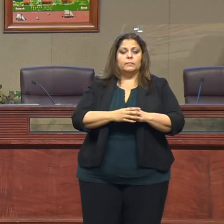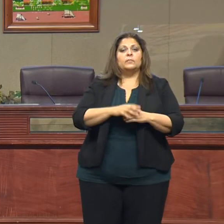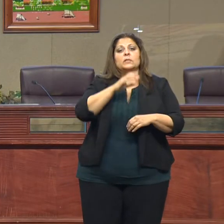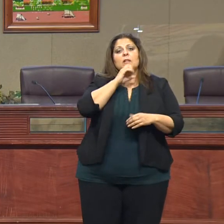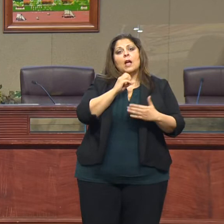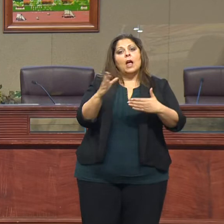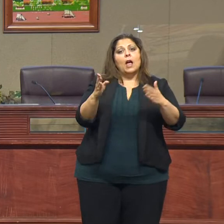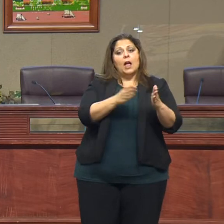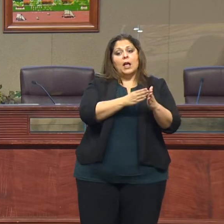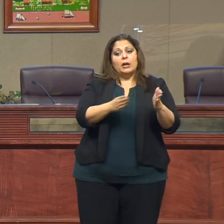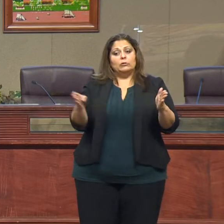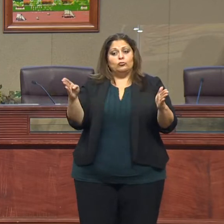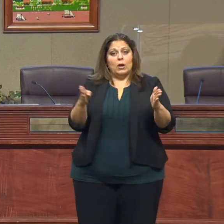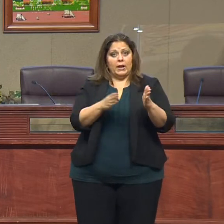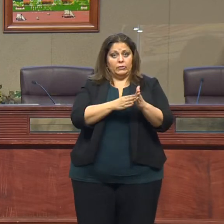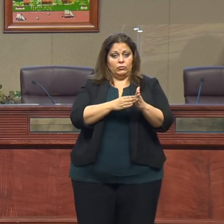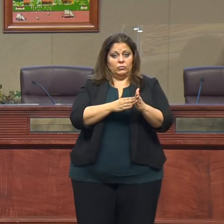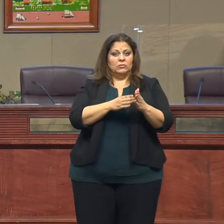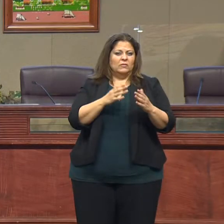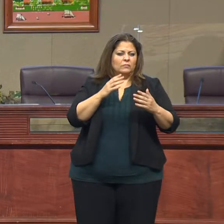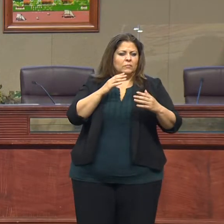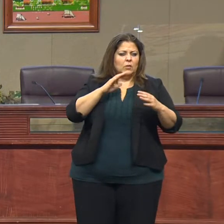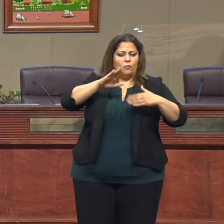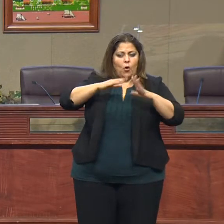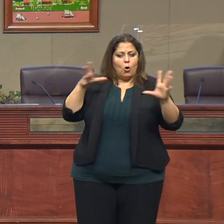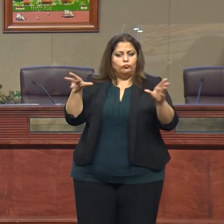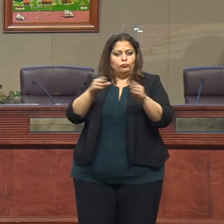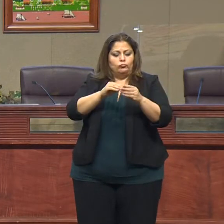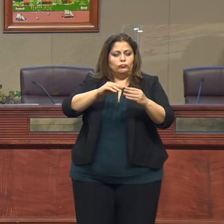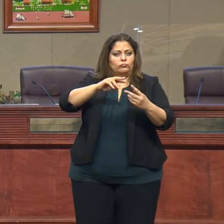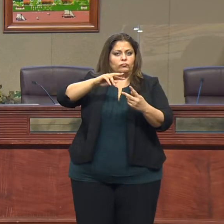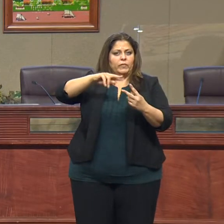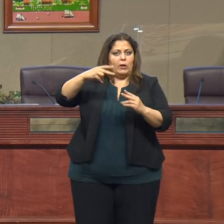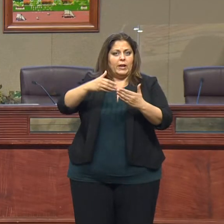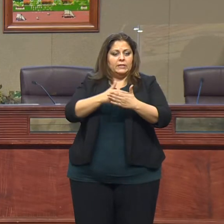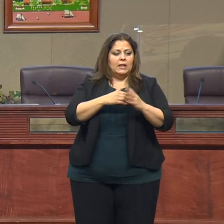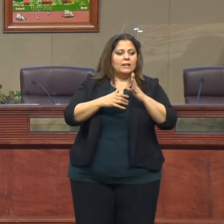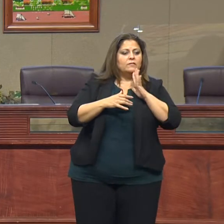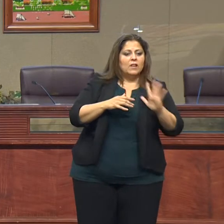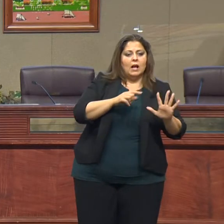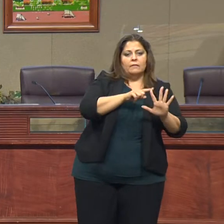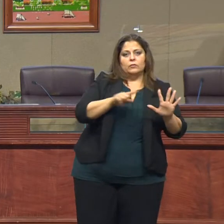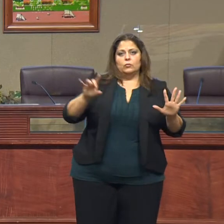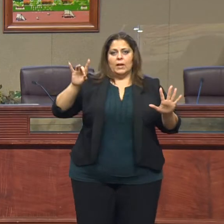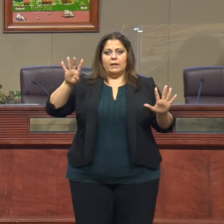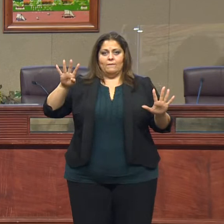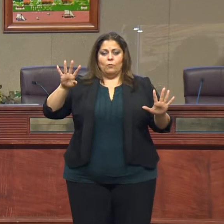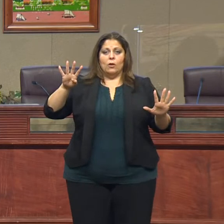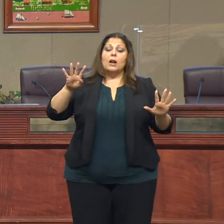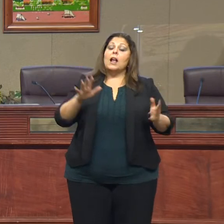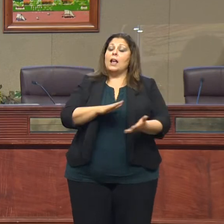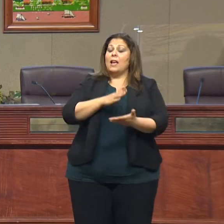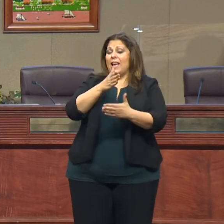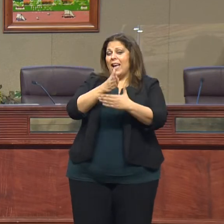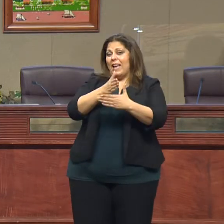range for all of the variant cases is from 5 to 84 years with a median age of 39 years.